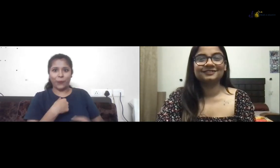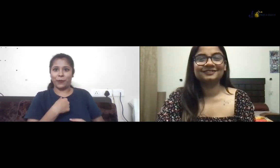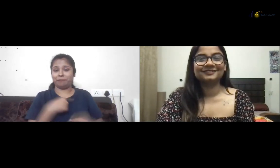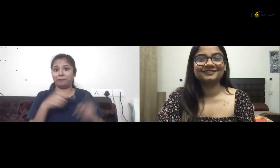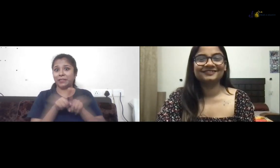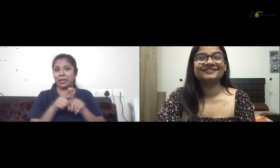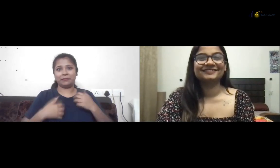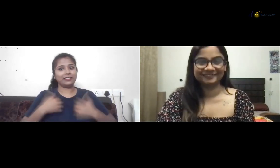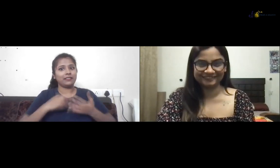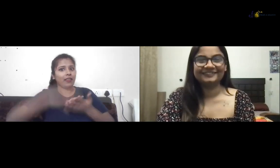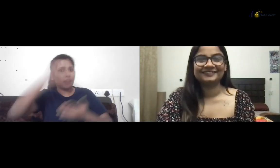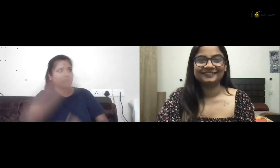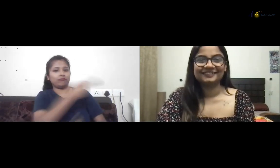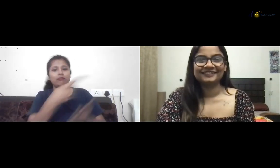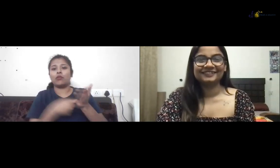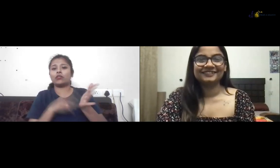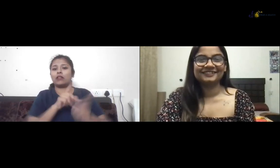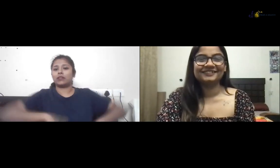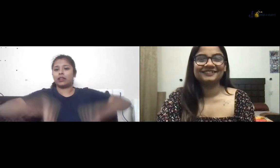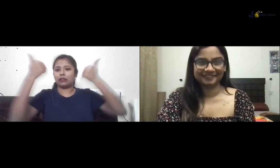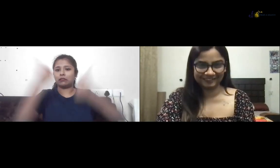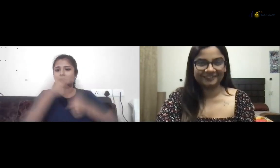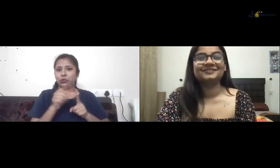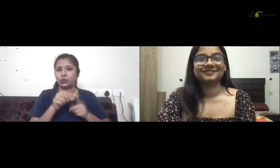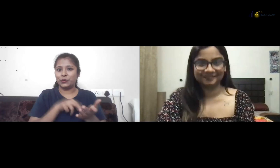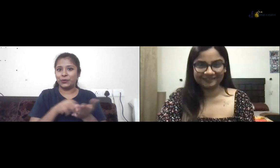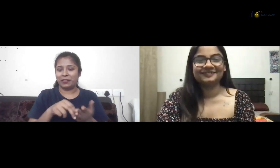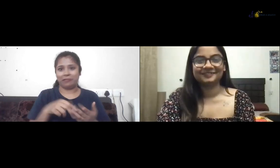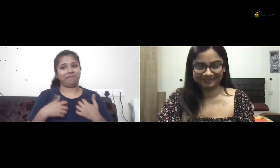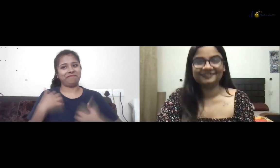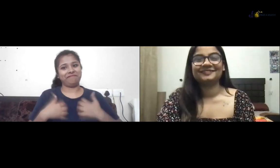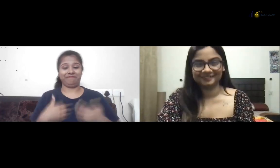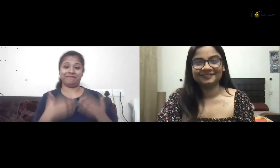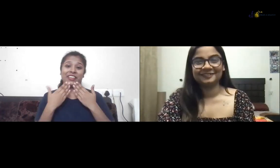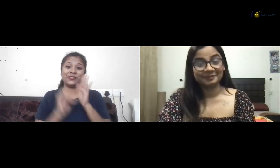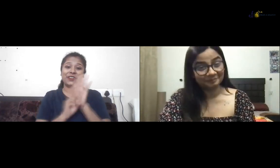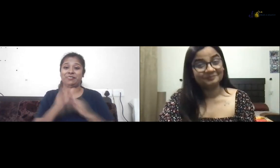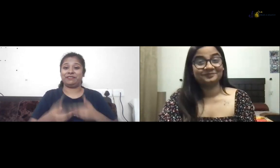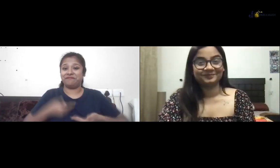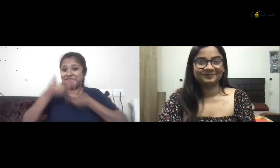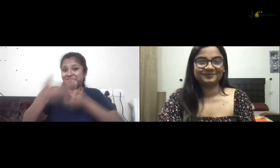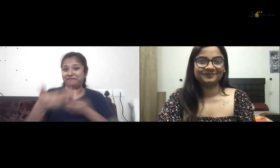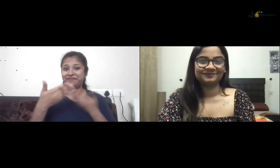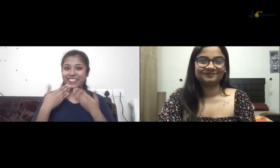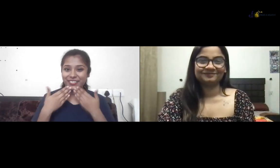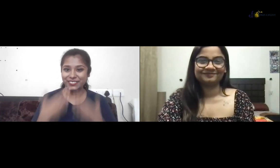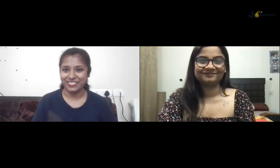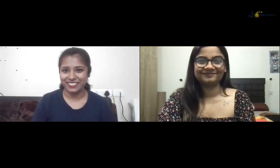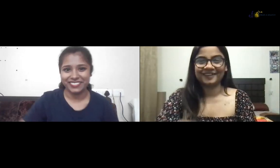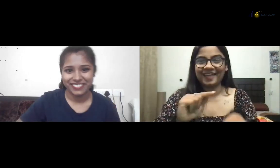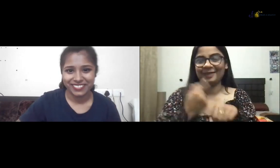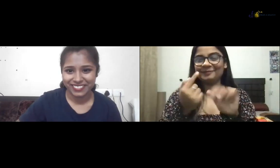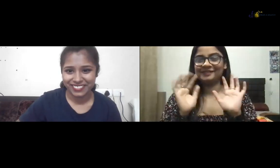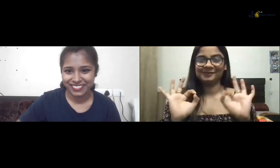all have such a great experience. So it was such an interesting and lot great learning for me. So thank you so much,